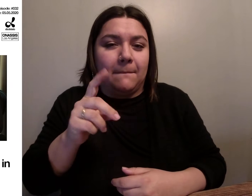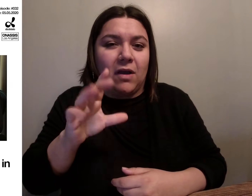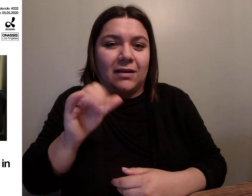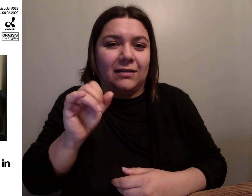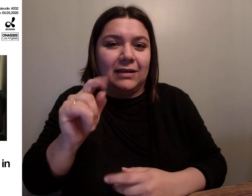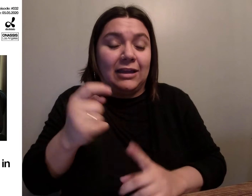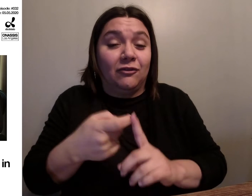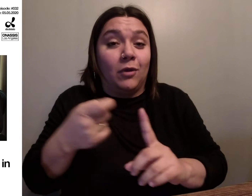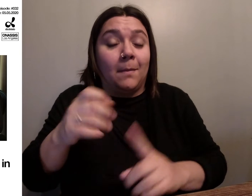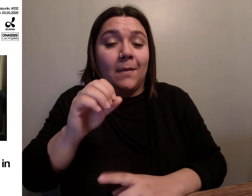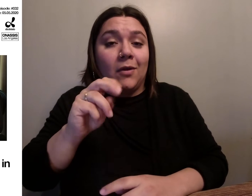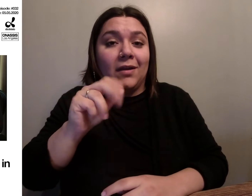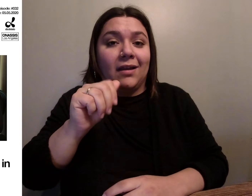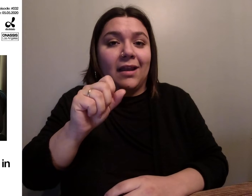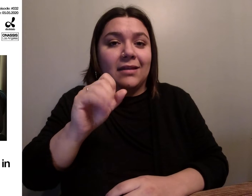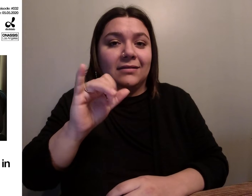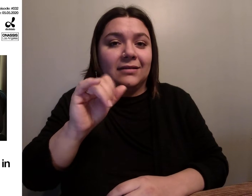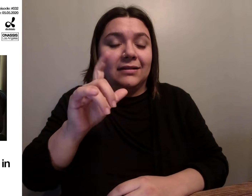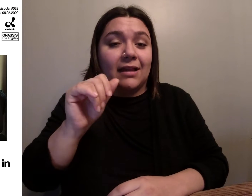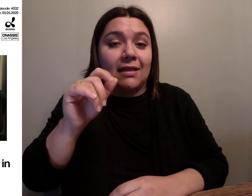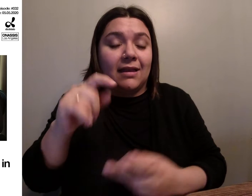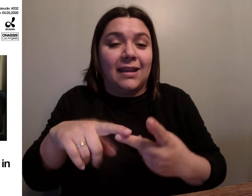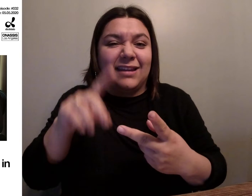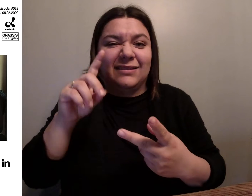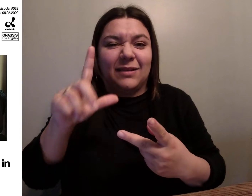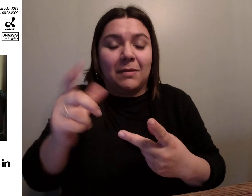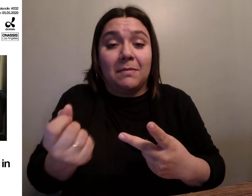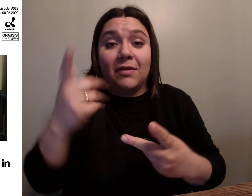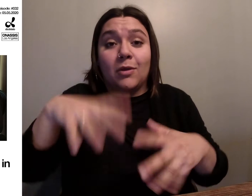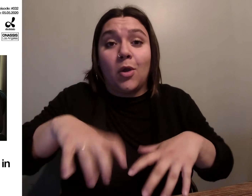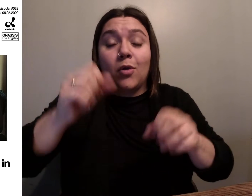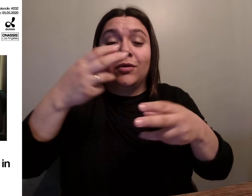shifting paradigms in the era of social distancing.